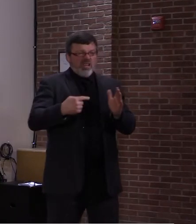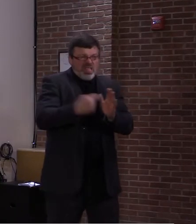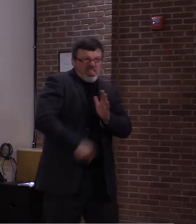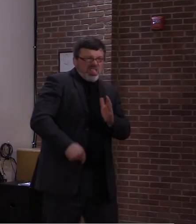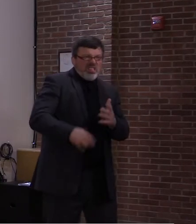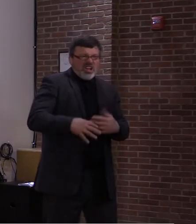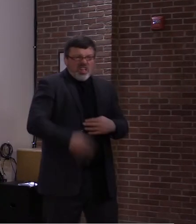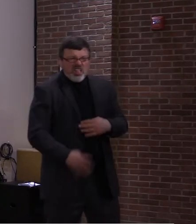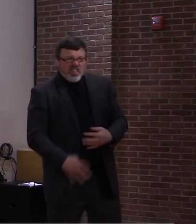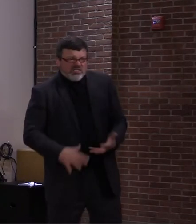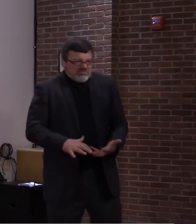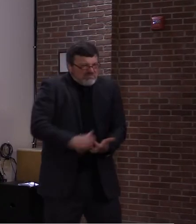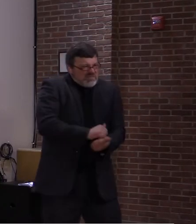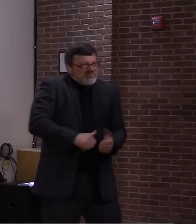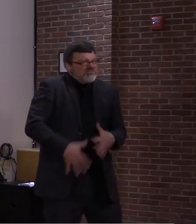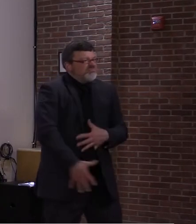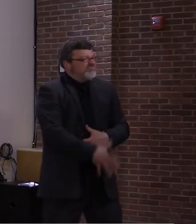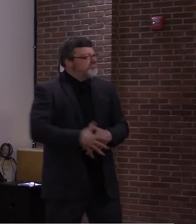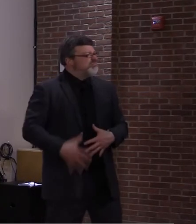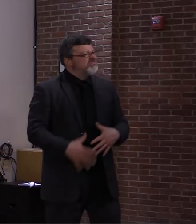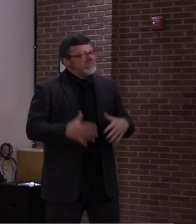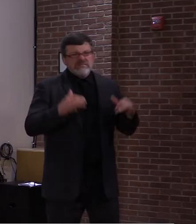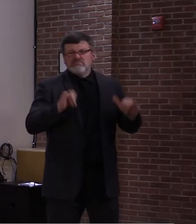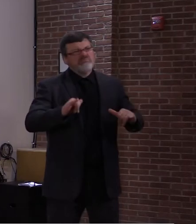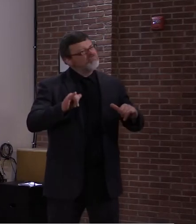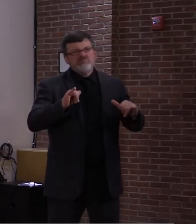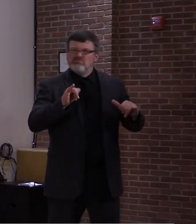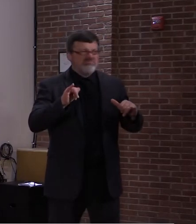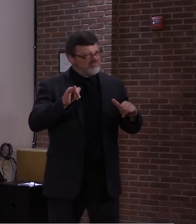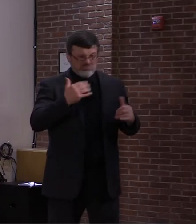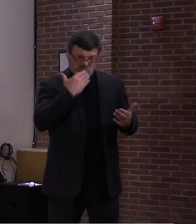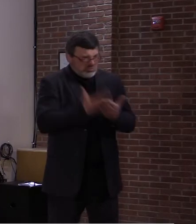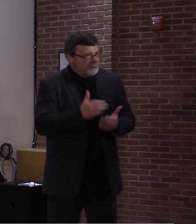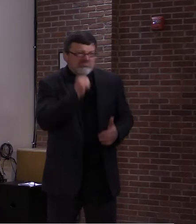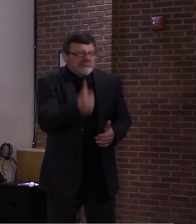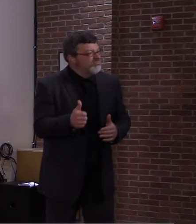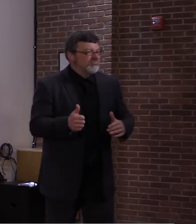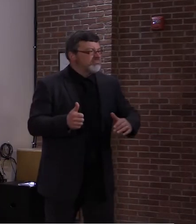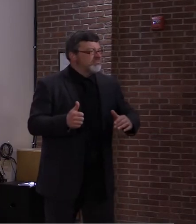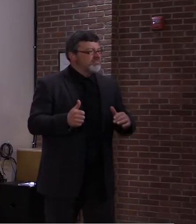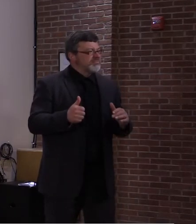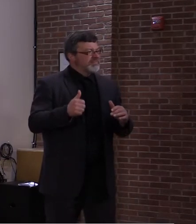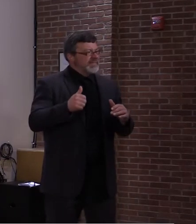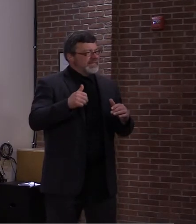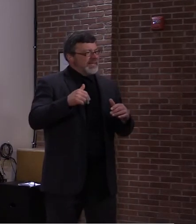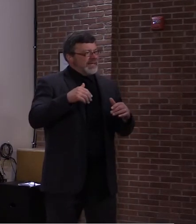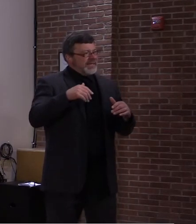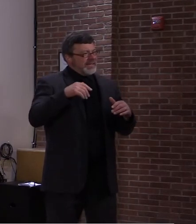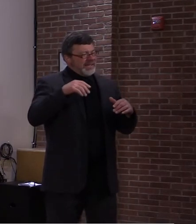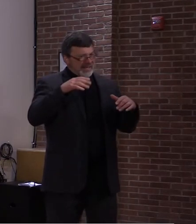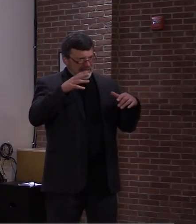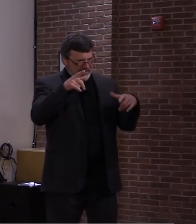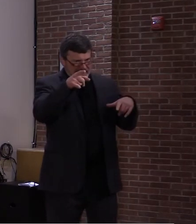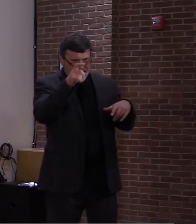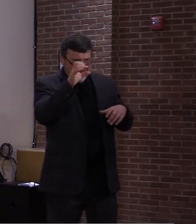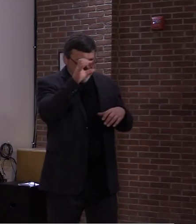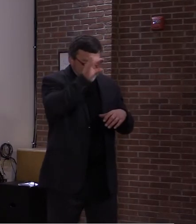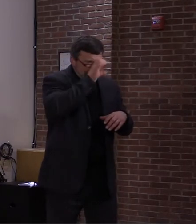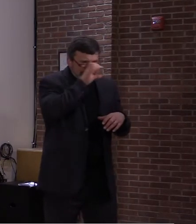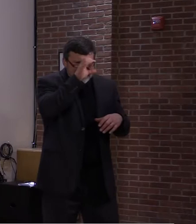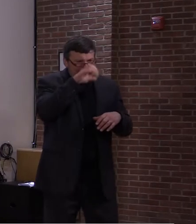time. And access to a procedure that is a medical procedure that actually could be done